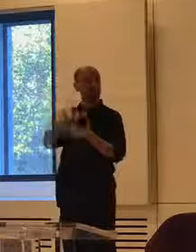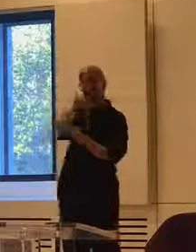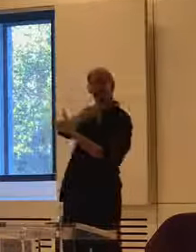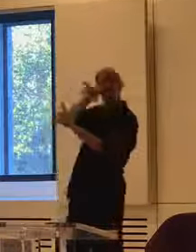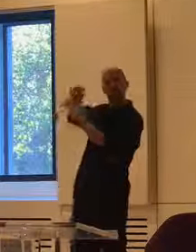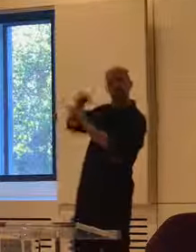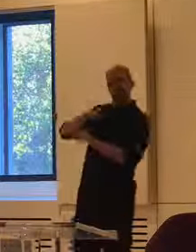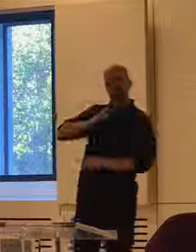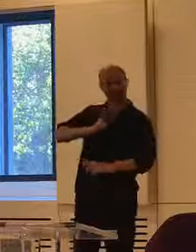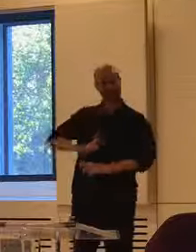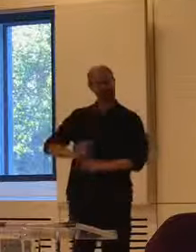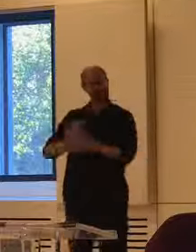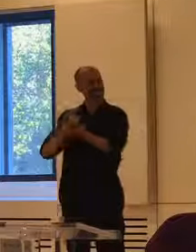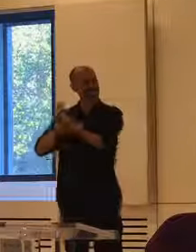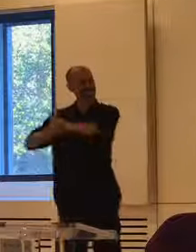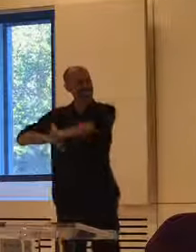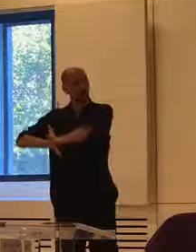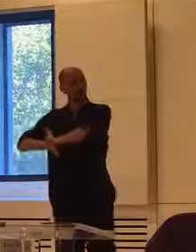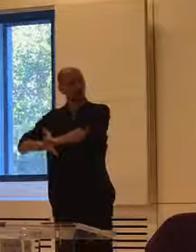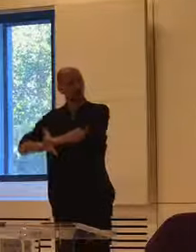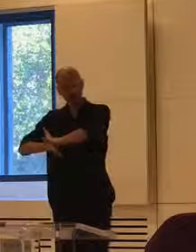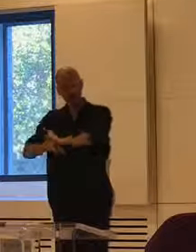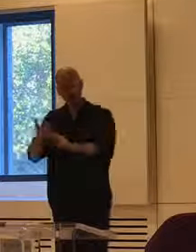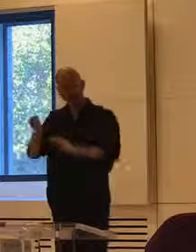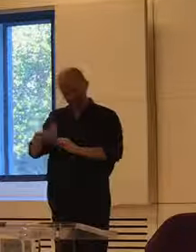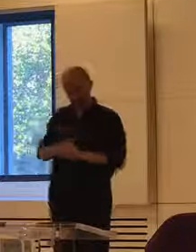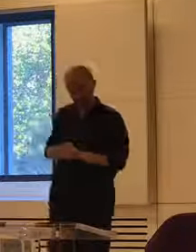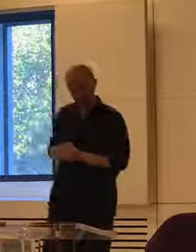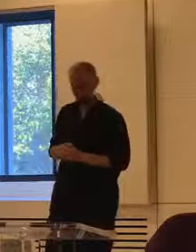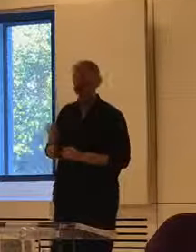Quite a lot of them had been diagnosed with personality disorder.